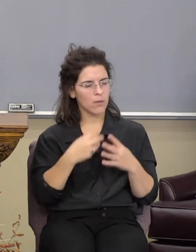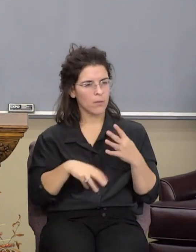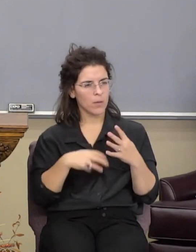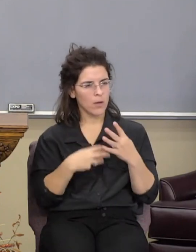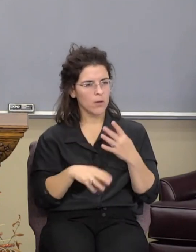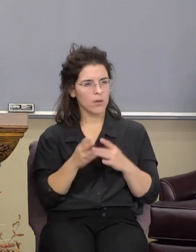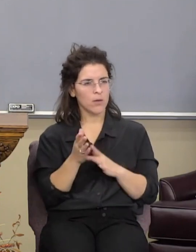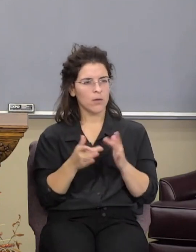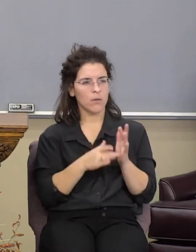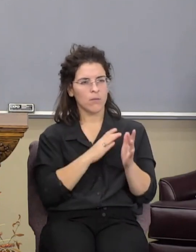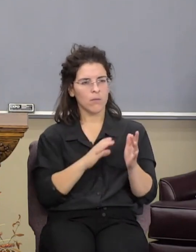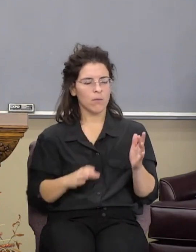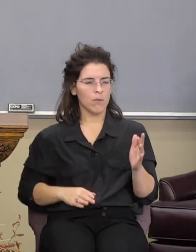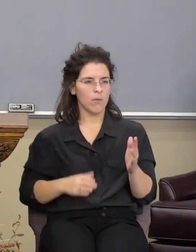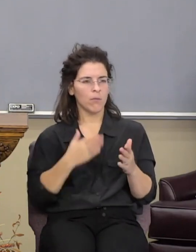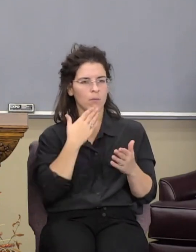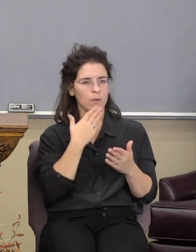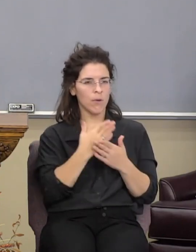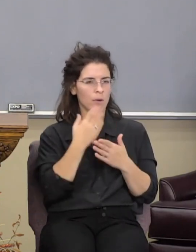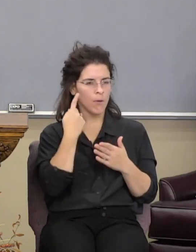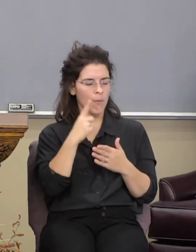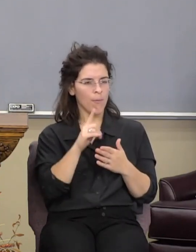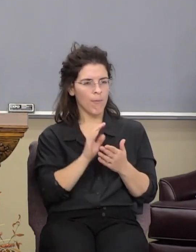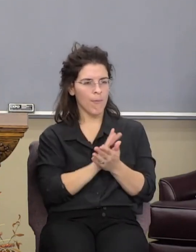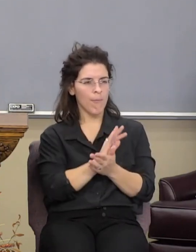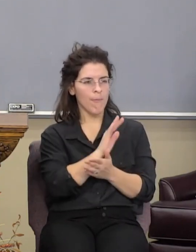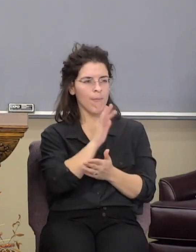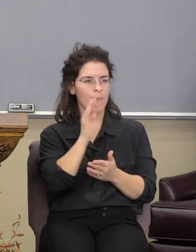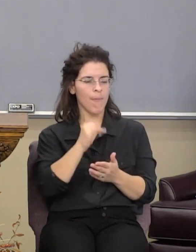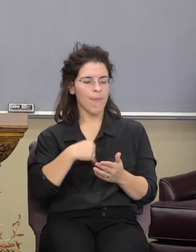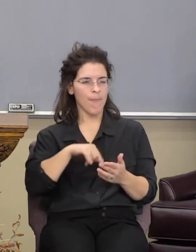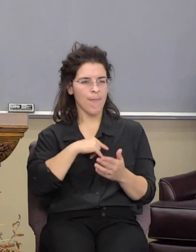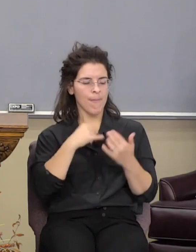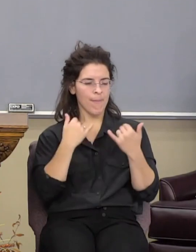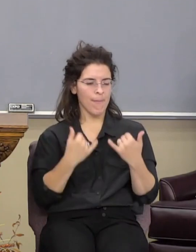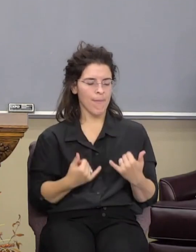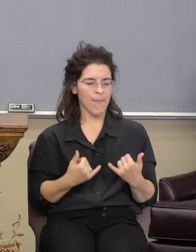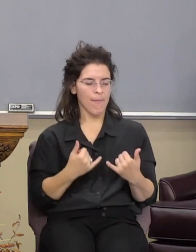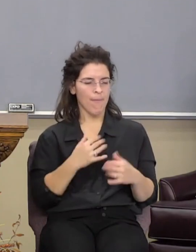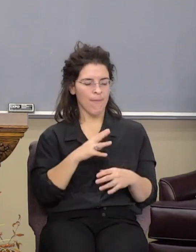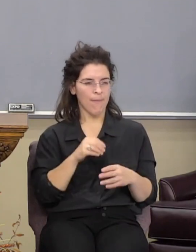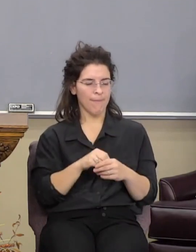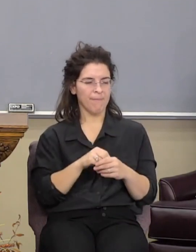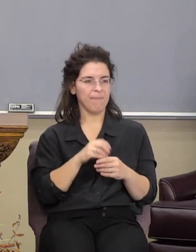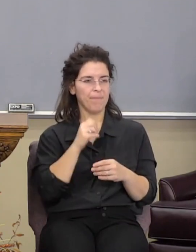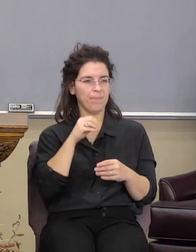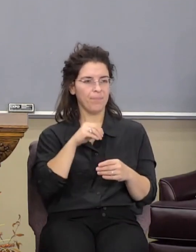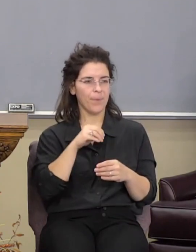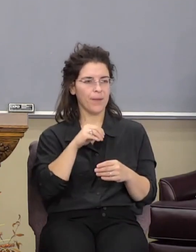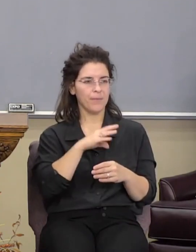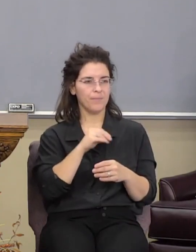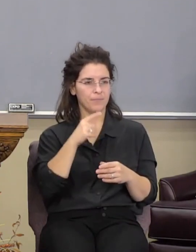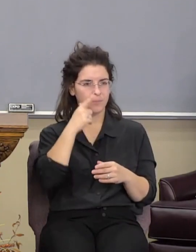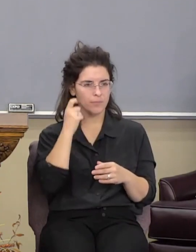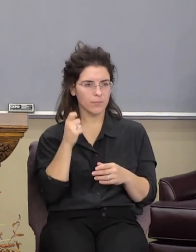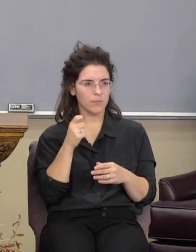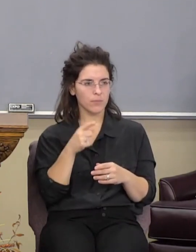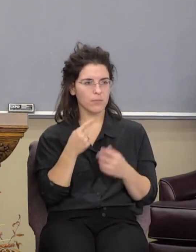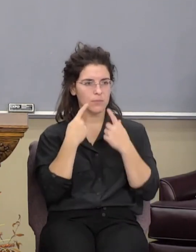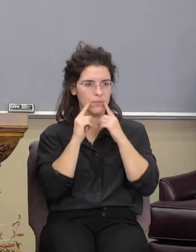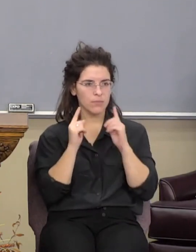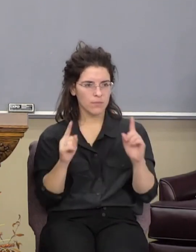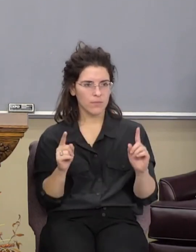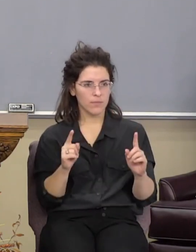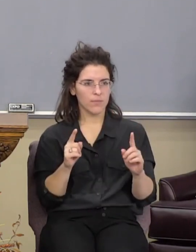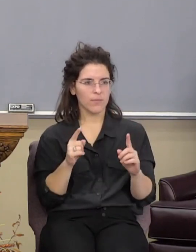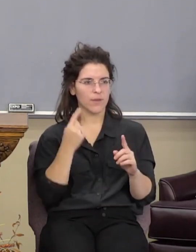Jesus Christ. We thank you for the glory that we now are participating in because you've accomplished